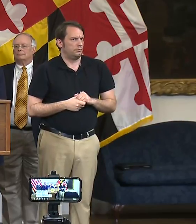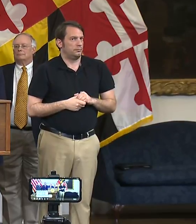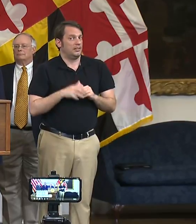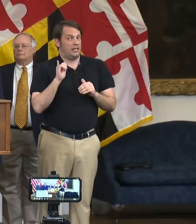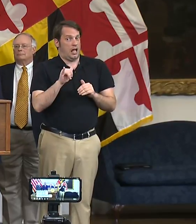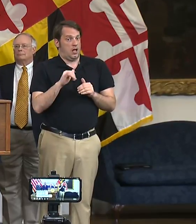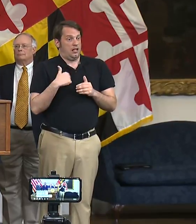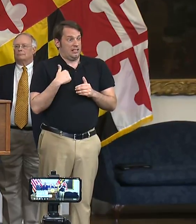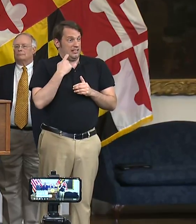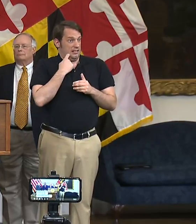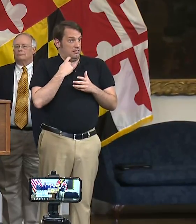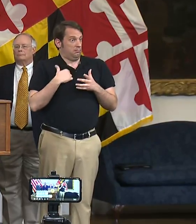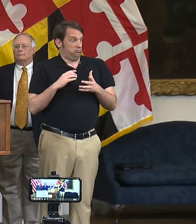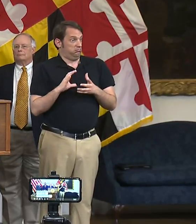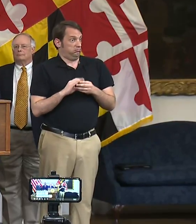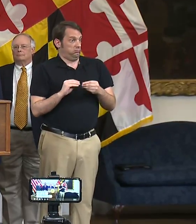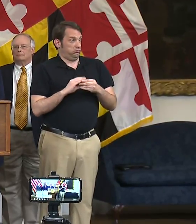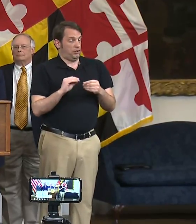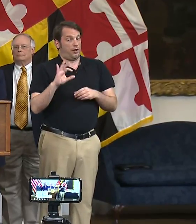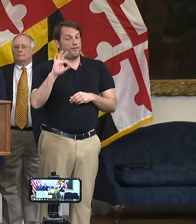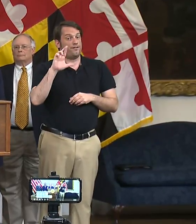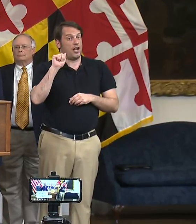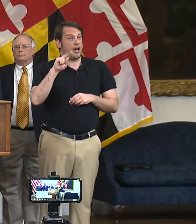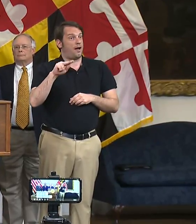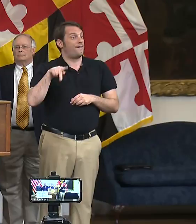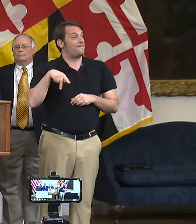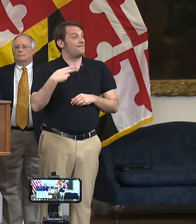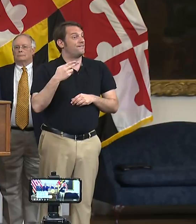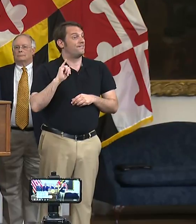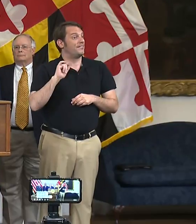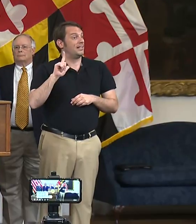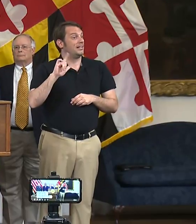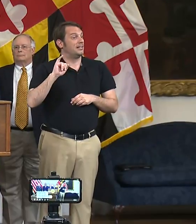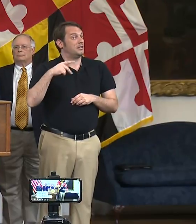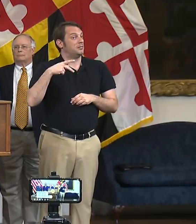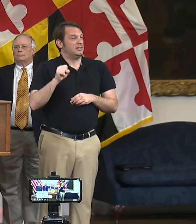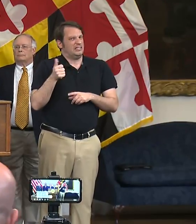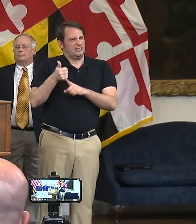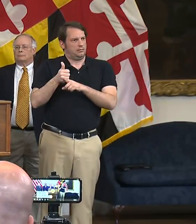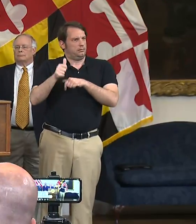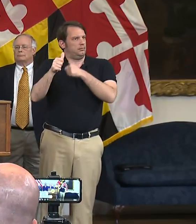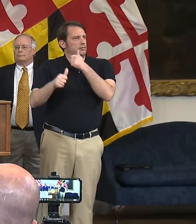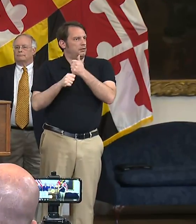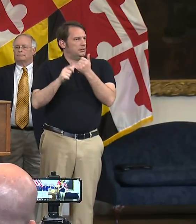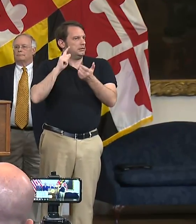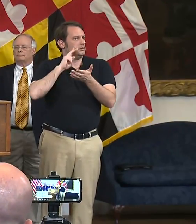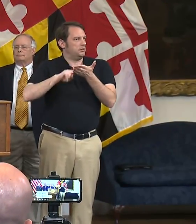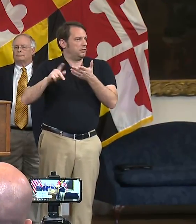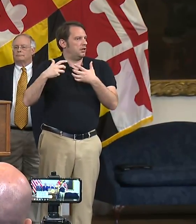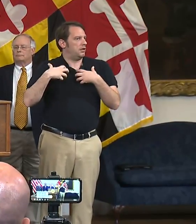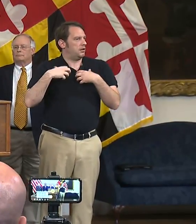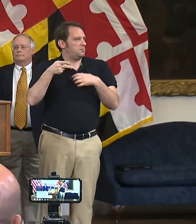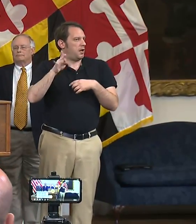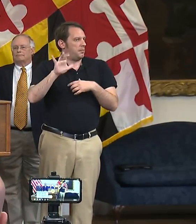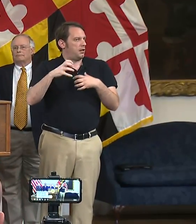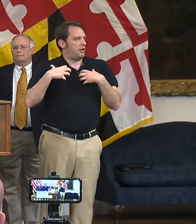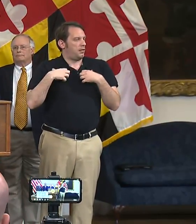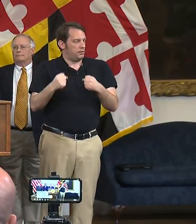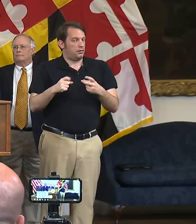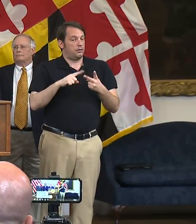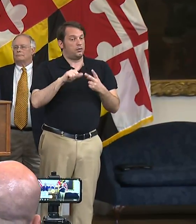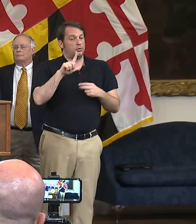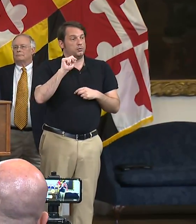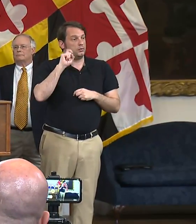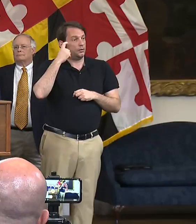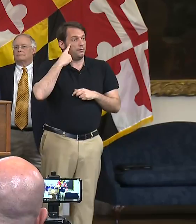With that, we have Fran Phillips, our Deputy Secretary of Health, with us, and Lieutenant Governor, our Secretary of Health, and our Head of Maryland Emergency Management Agency